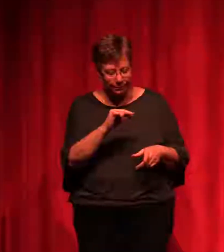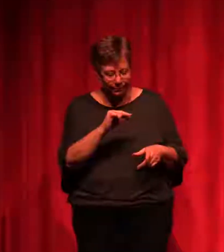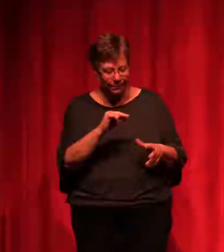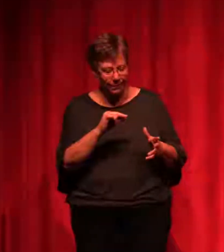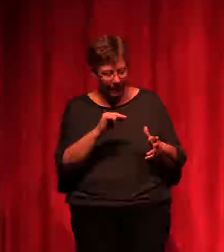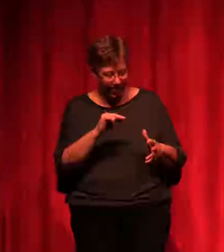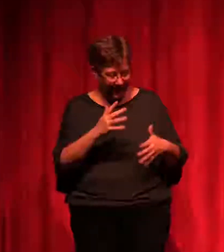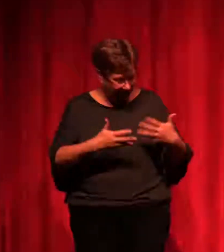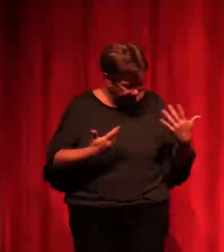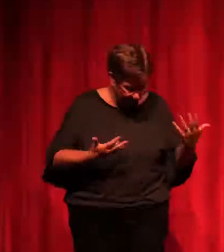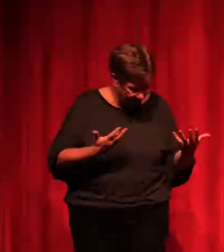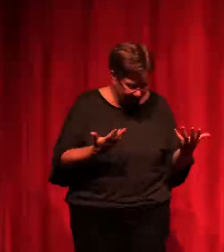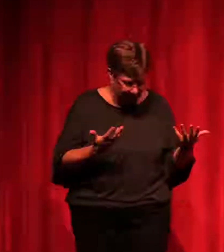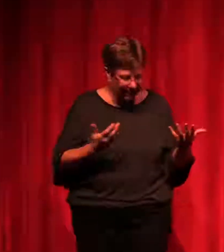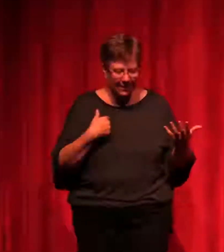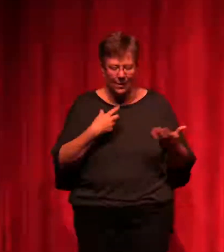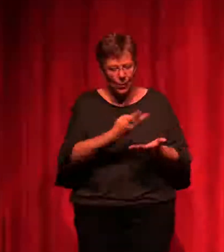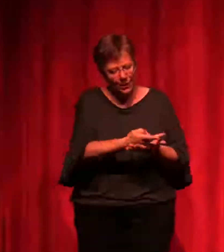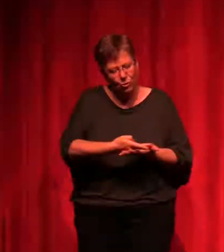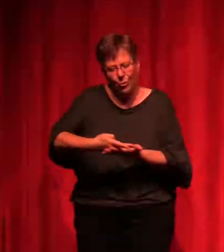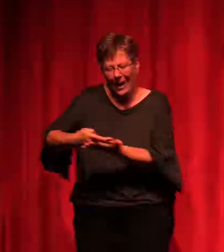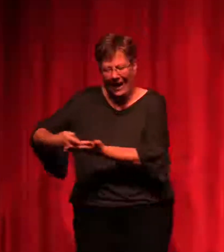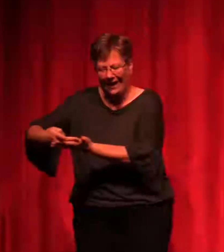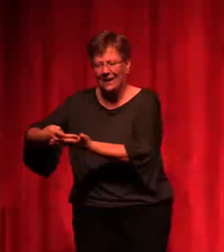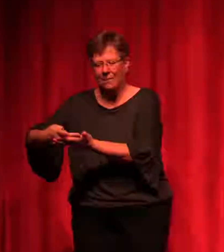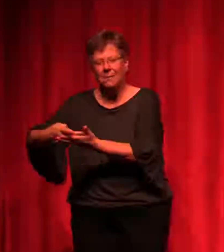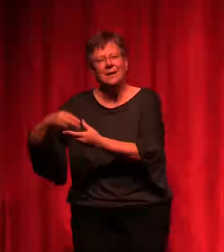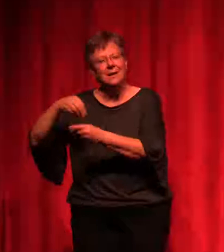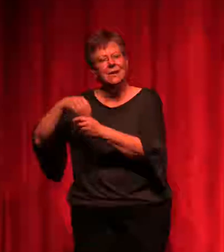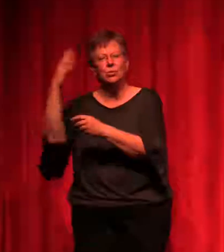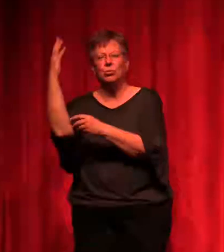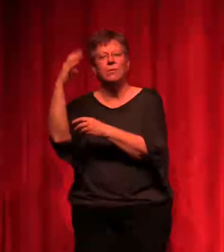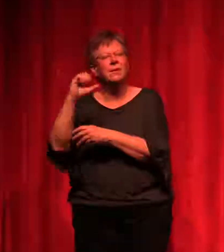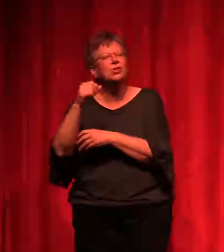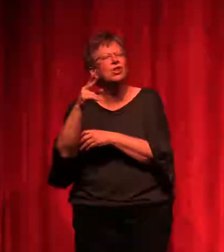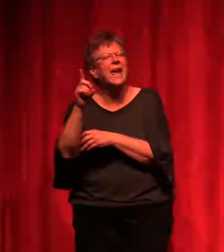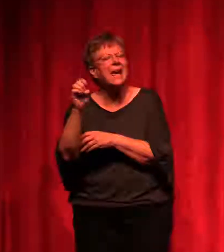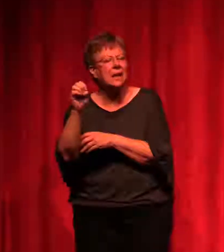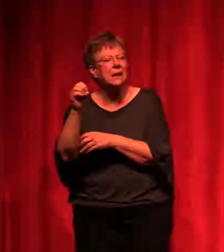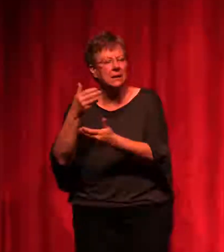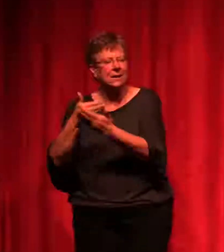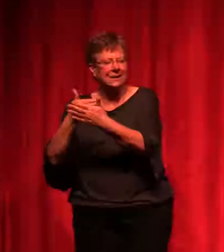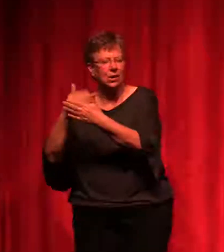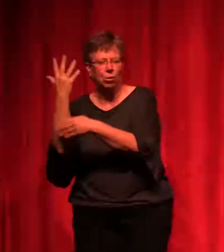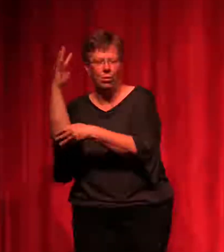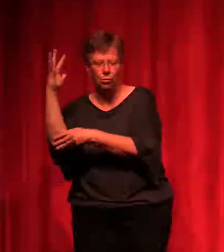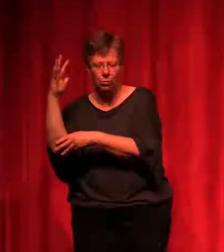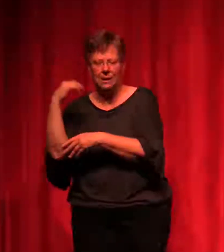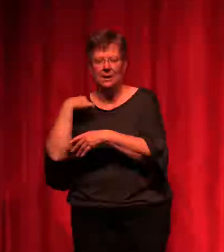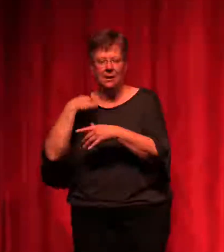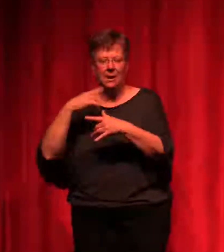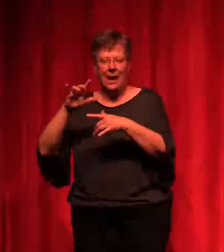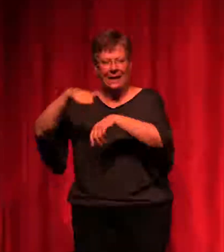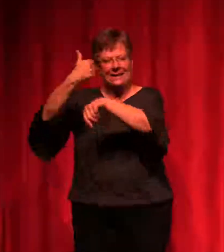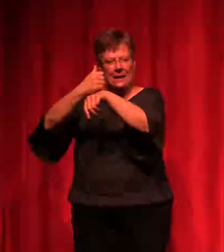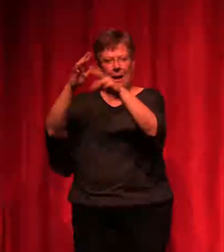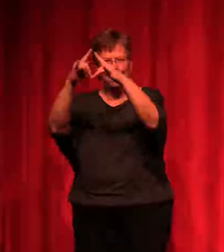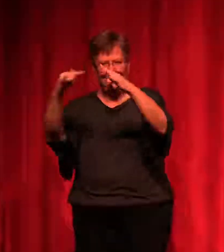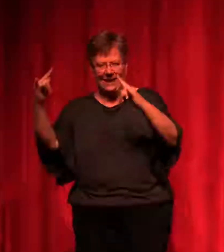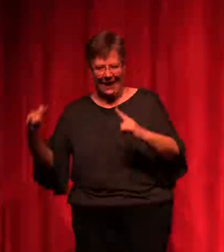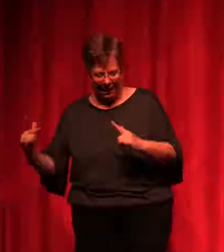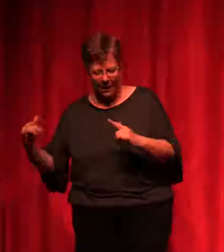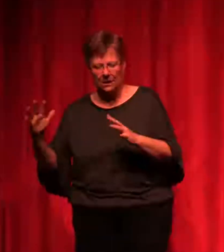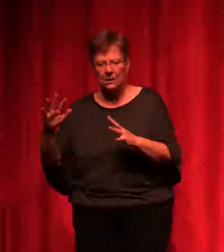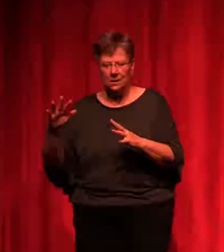under the shade, and I kind of set up a tent and put some my fly up for more shade. When he crashed, it was